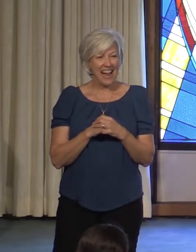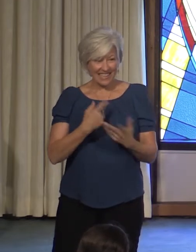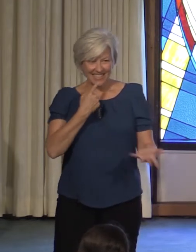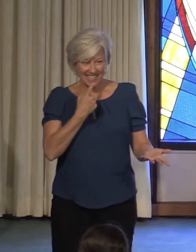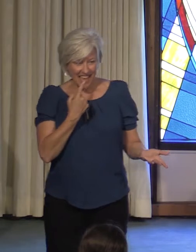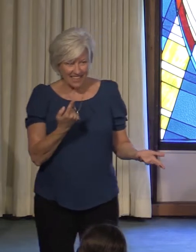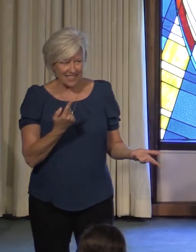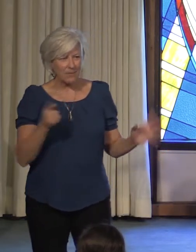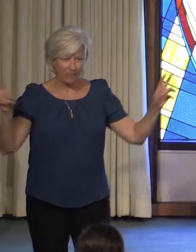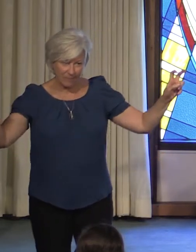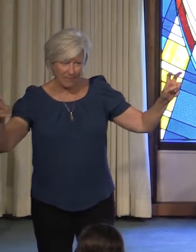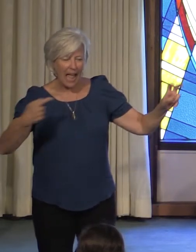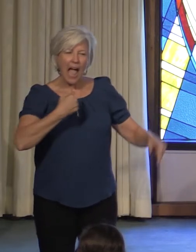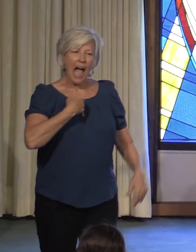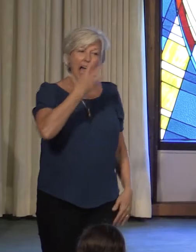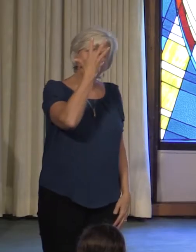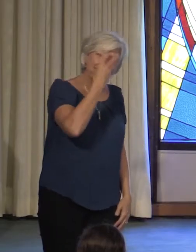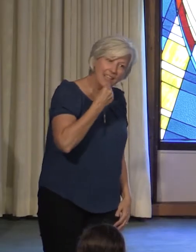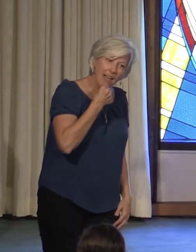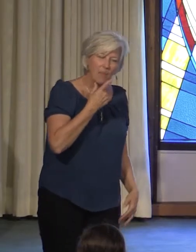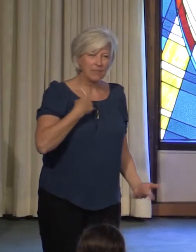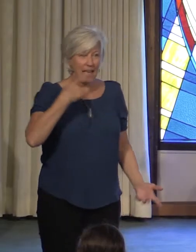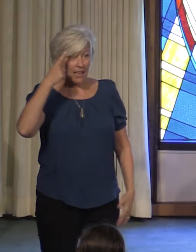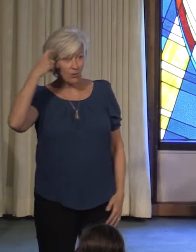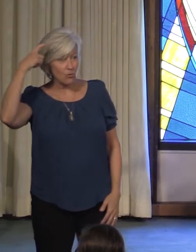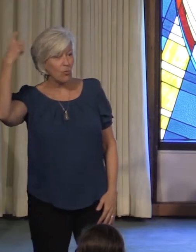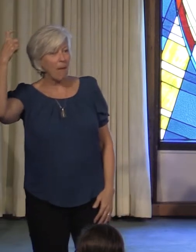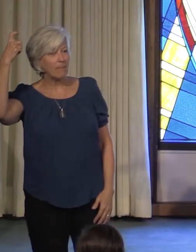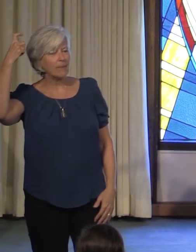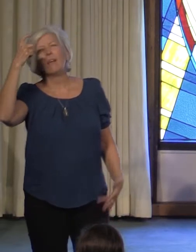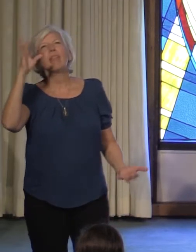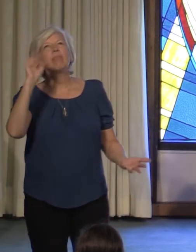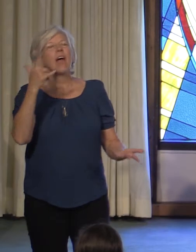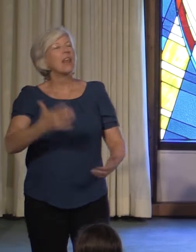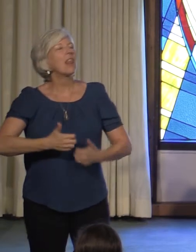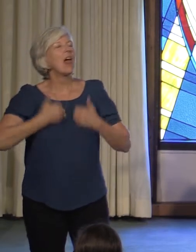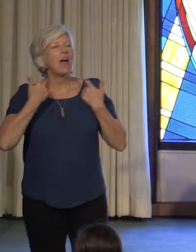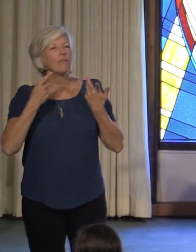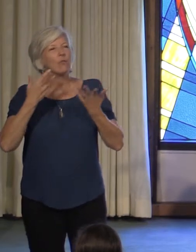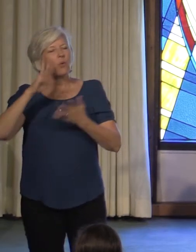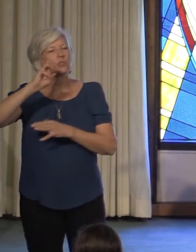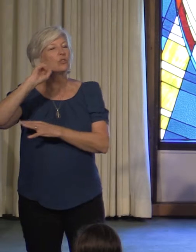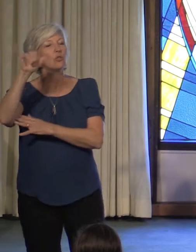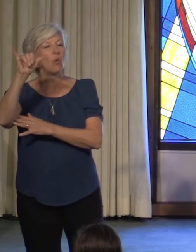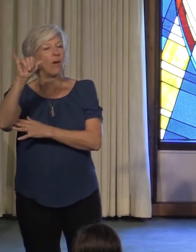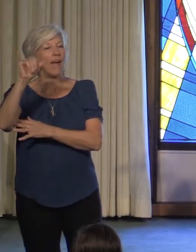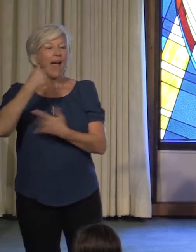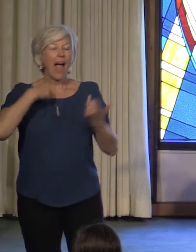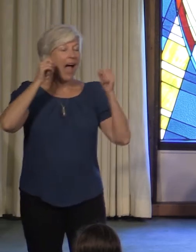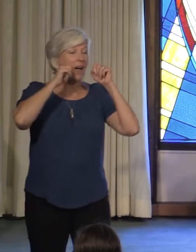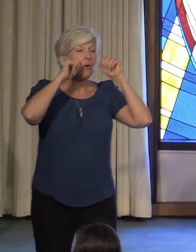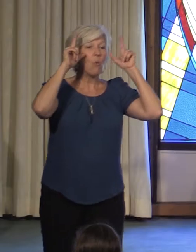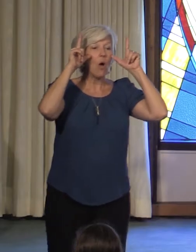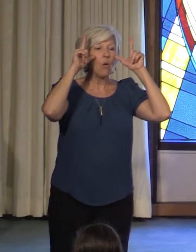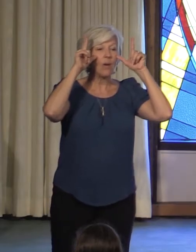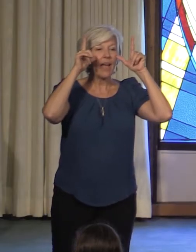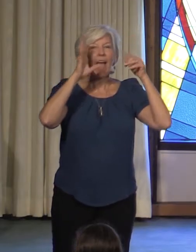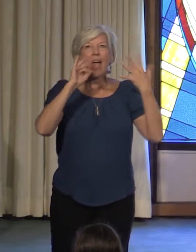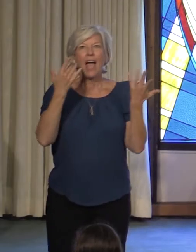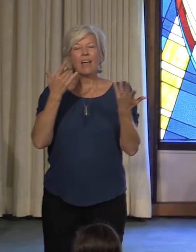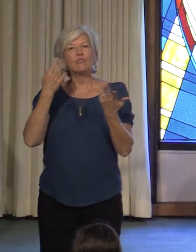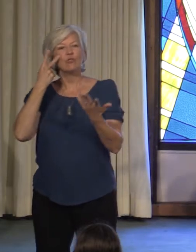says, I slept and dreamt that life was joy. I awoke and saw that life was